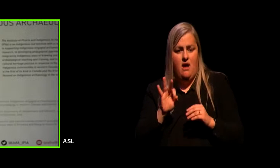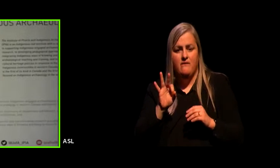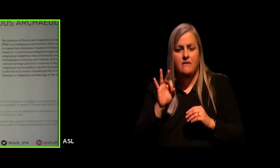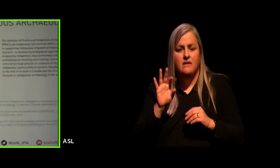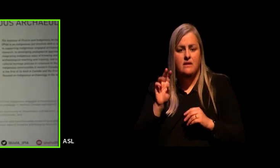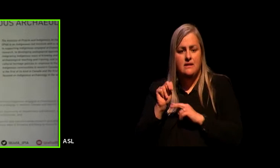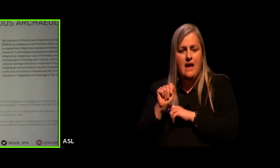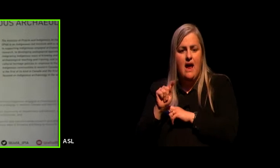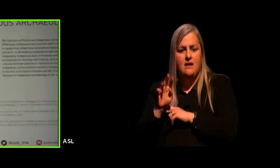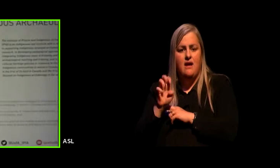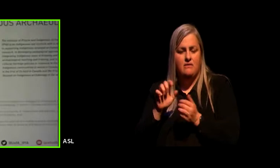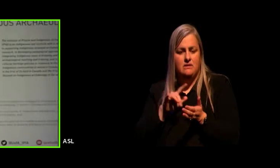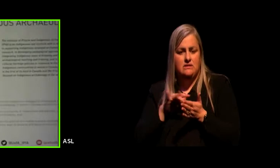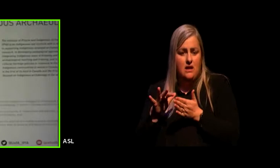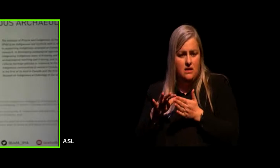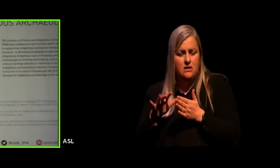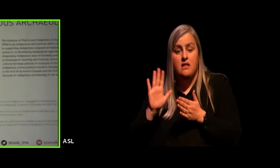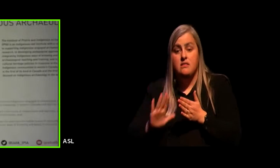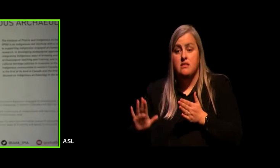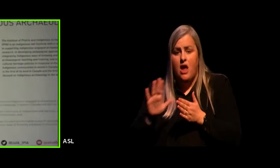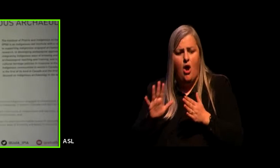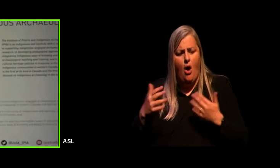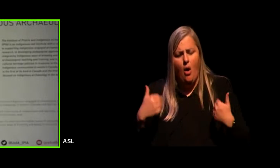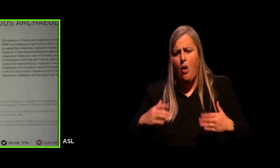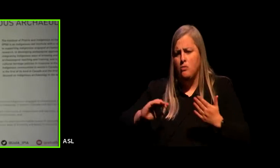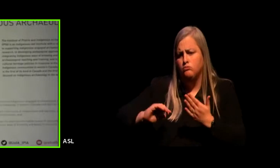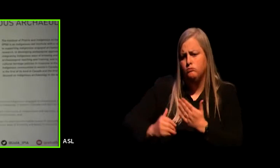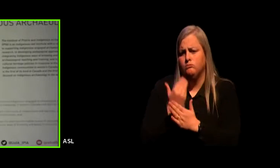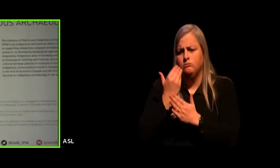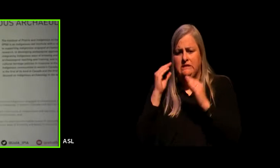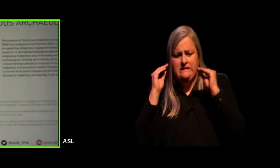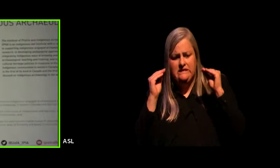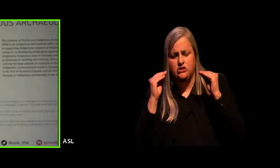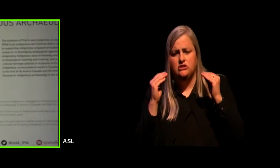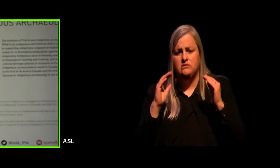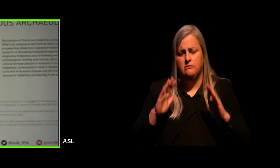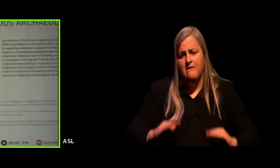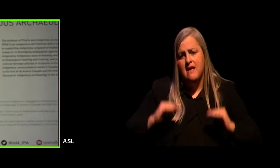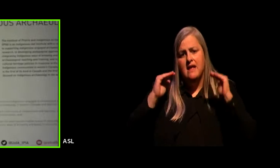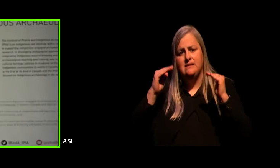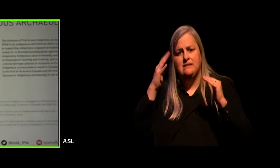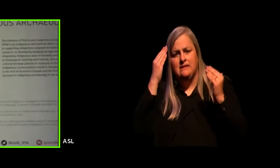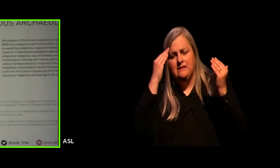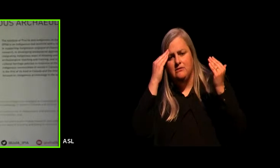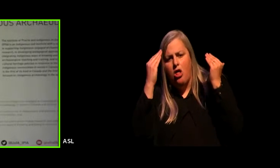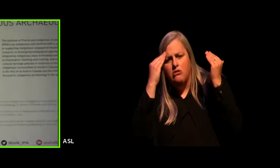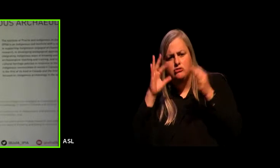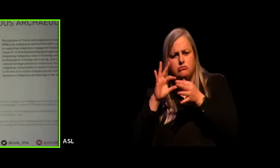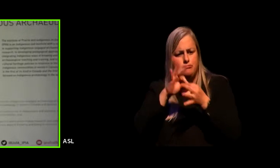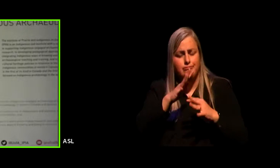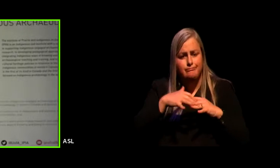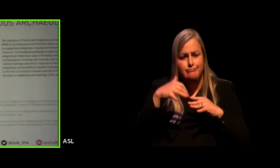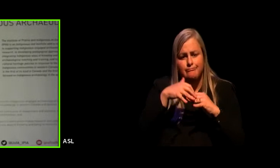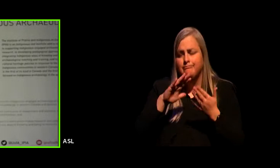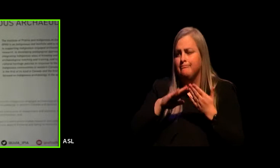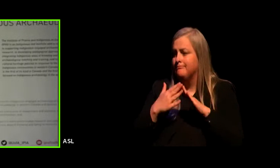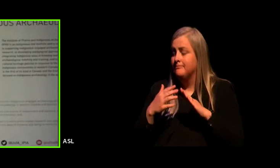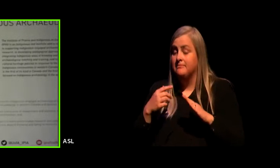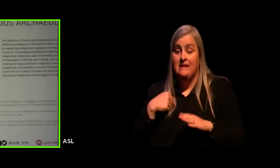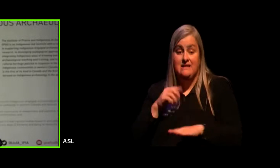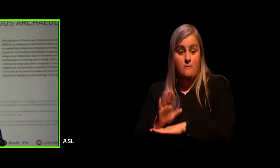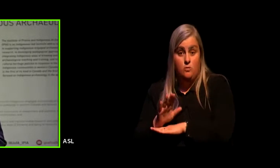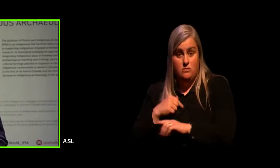groundbreaking teaching and research, advancing the study of Indigenous knowledge and ways of knowing. And this afternoon, I was honored to attend a meeting of